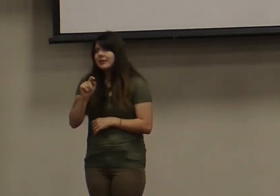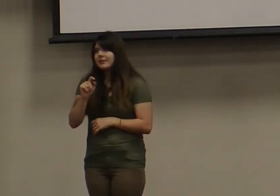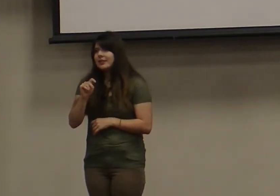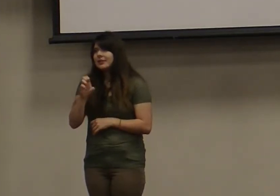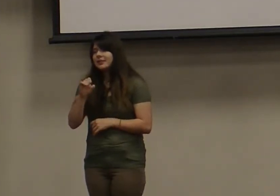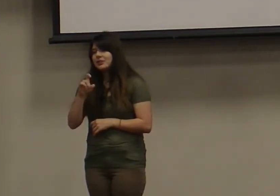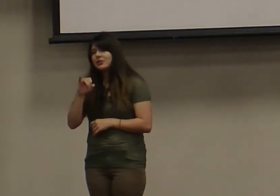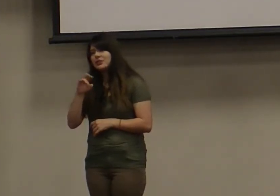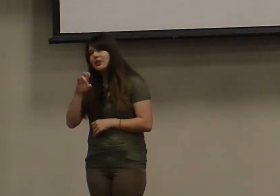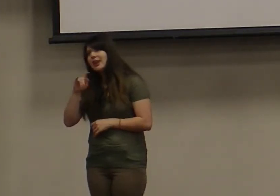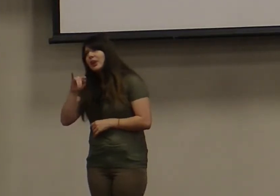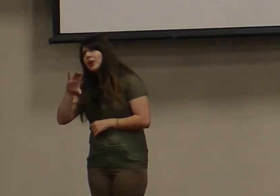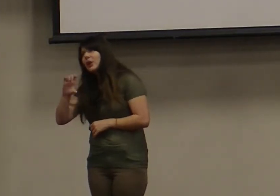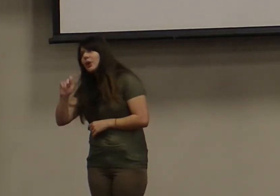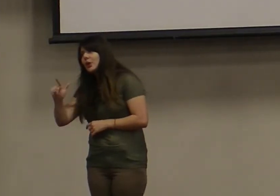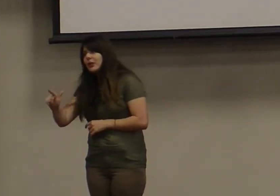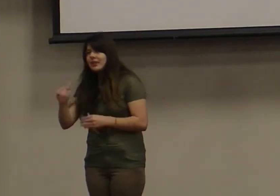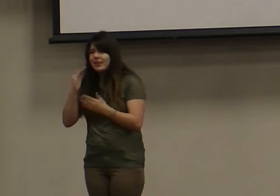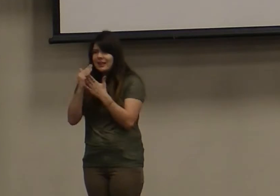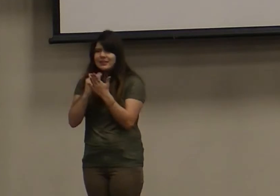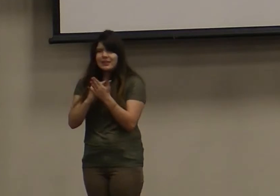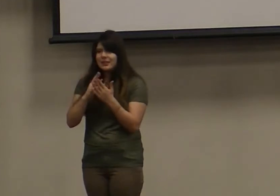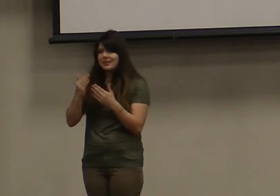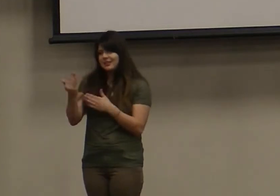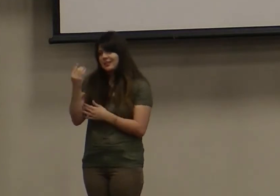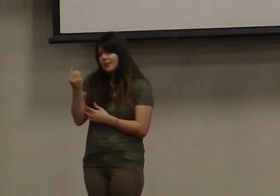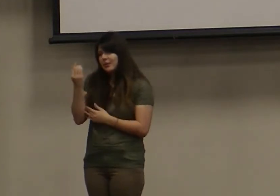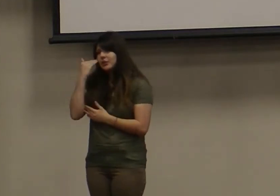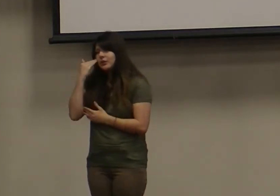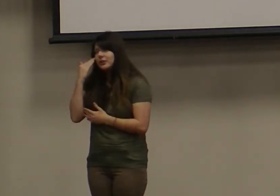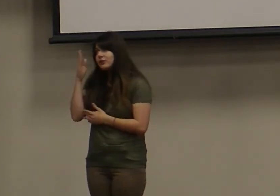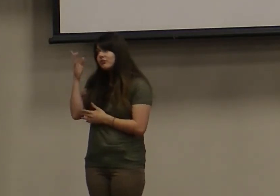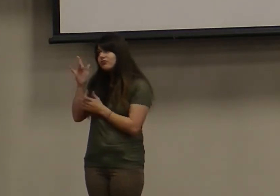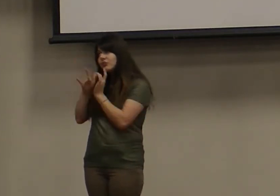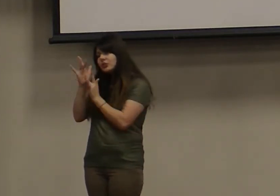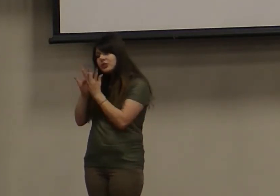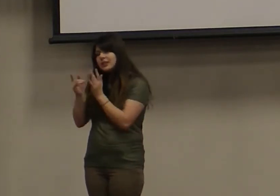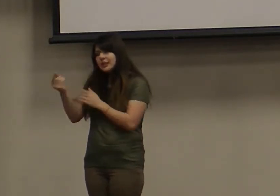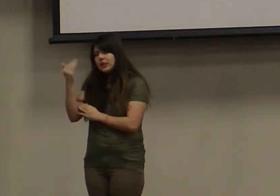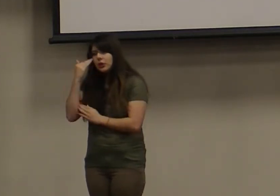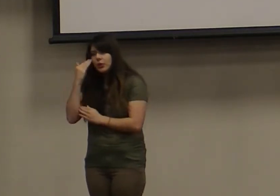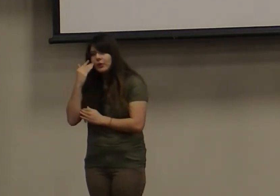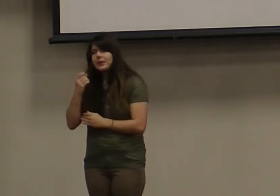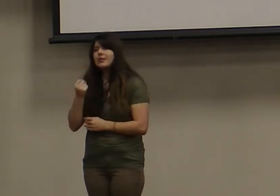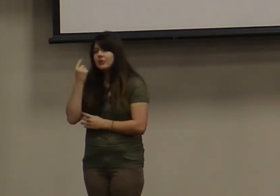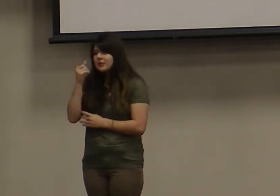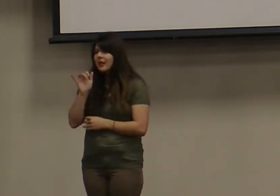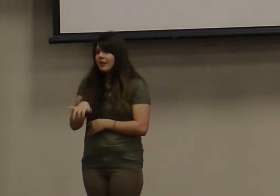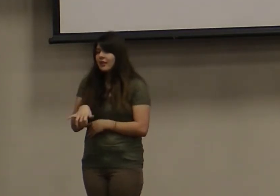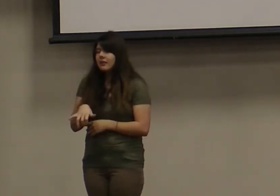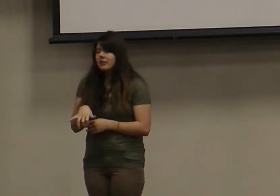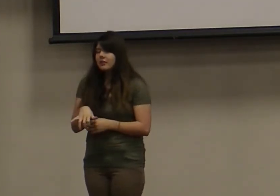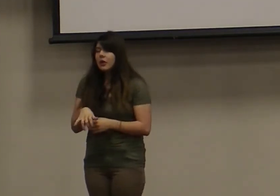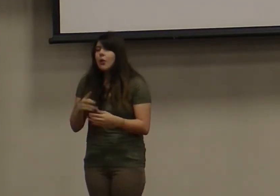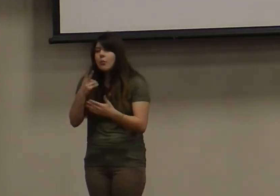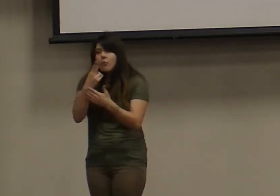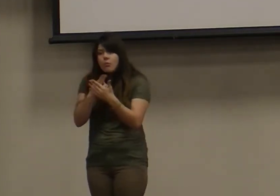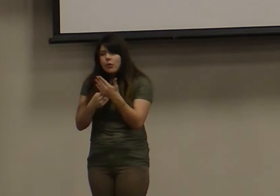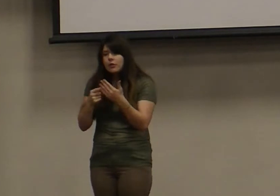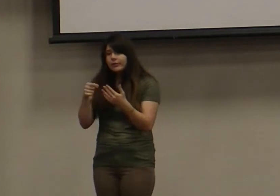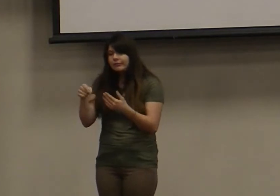understand something of that Jesus knows about those times as well. He understands that. Both of